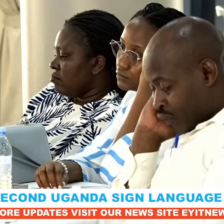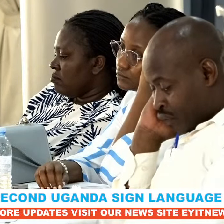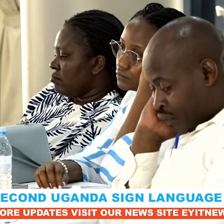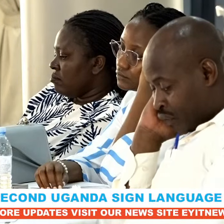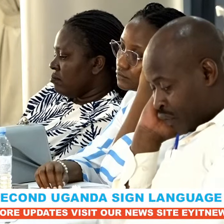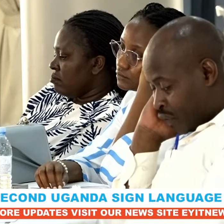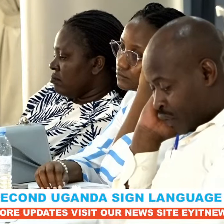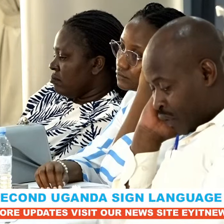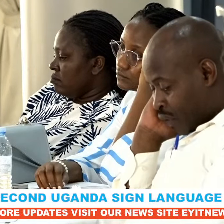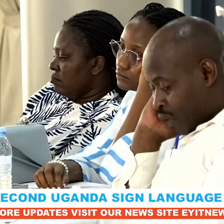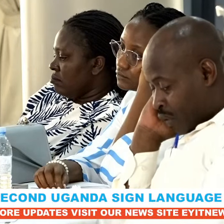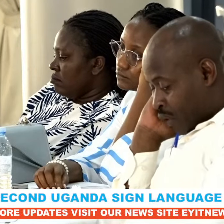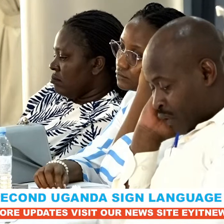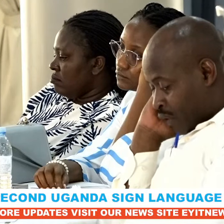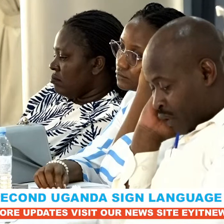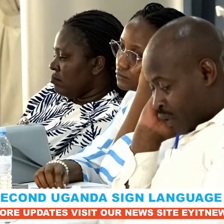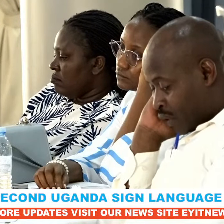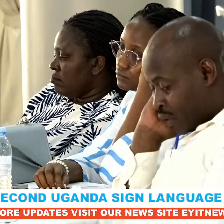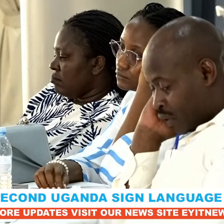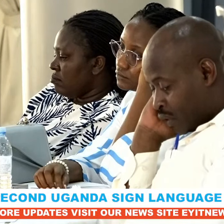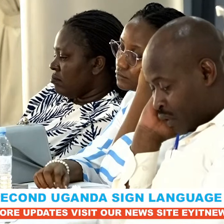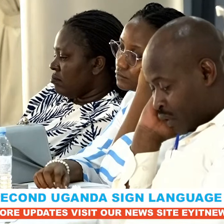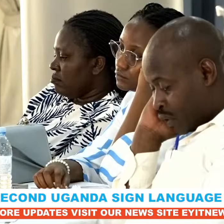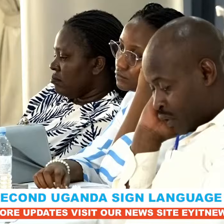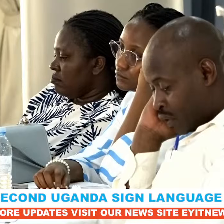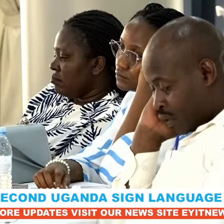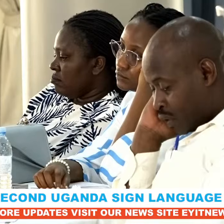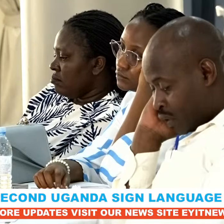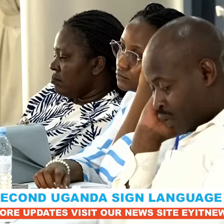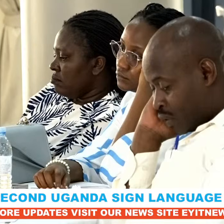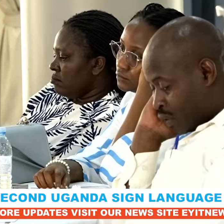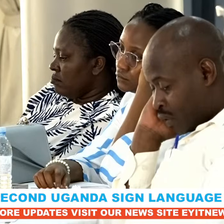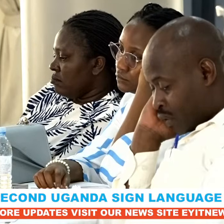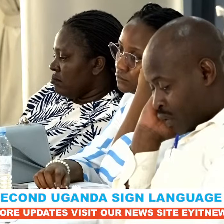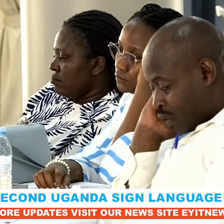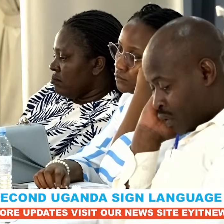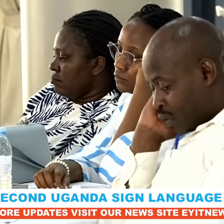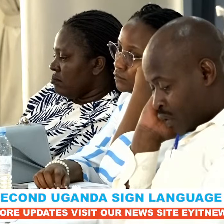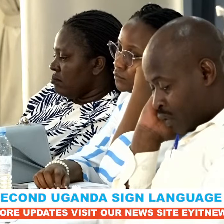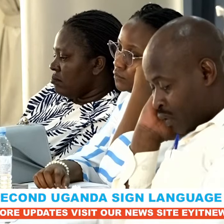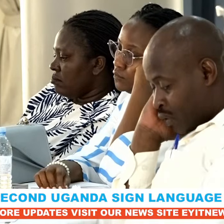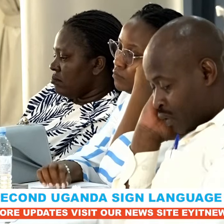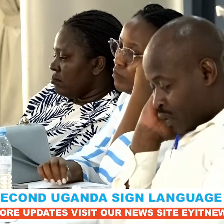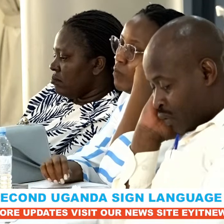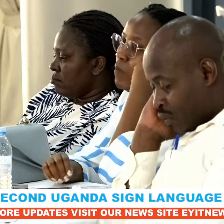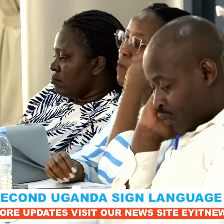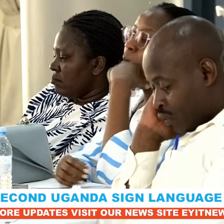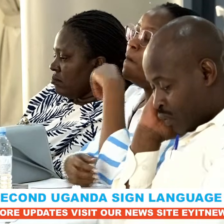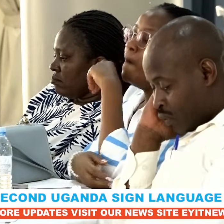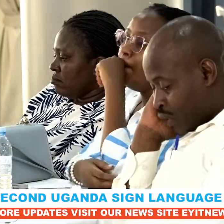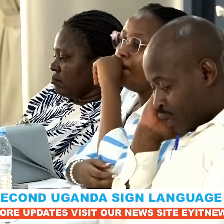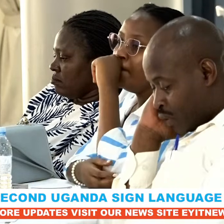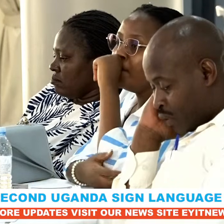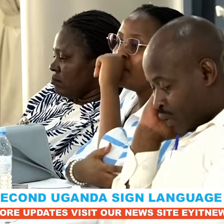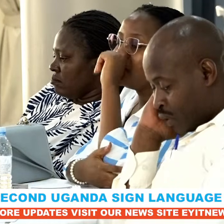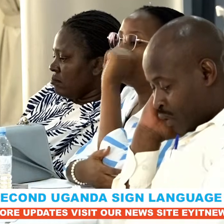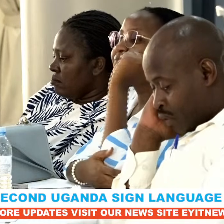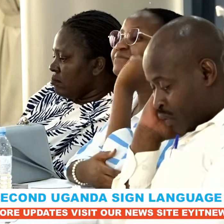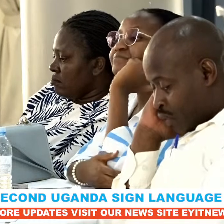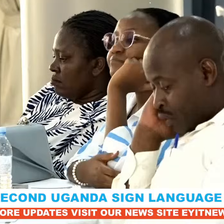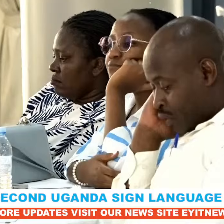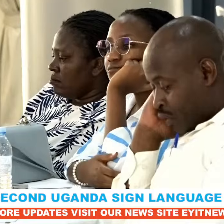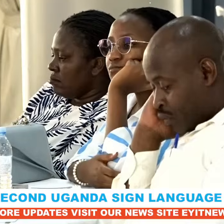for their presence here. That shows the importance of